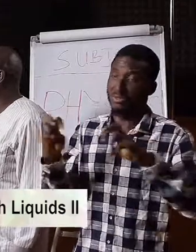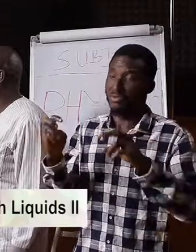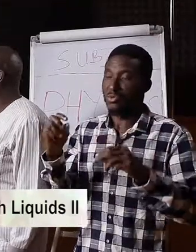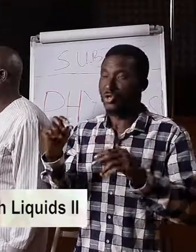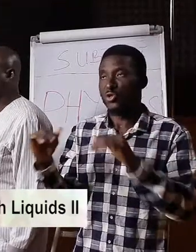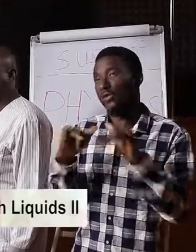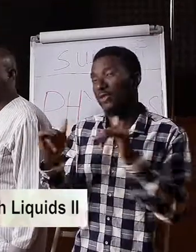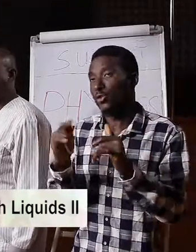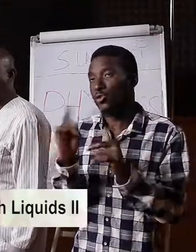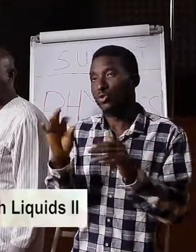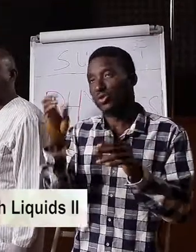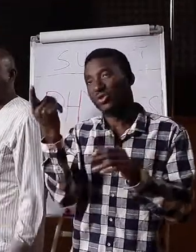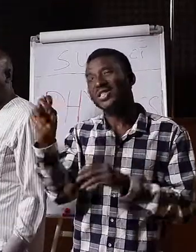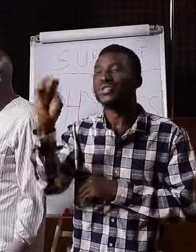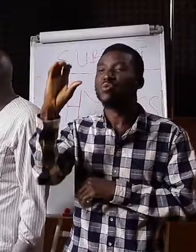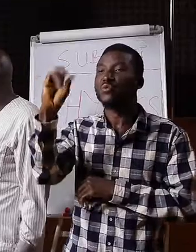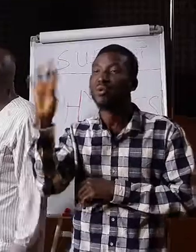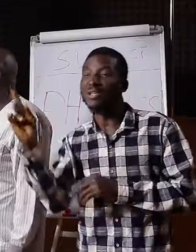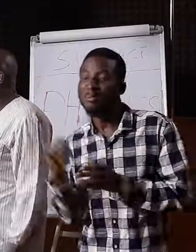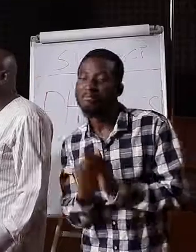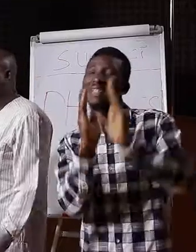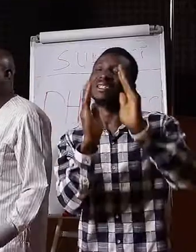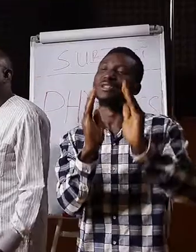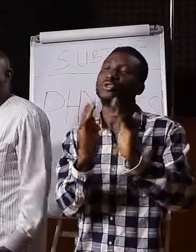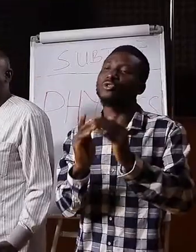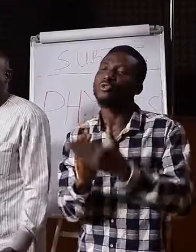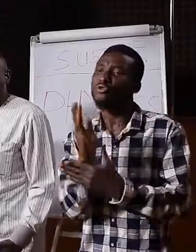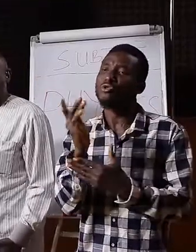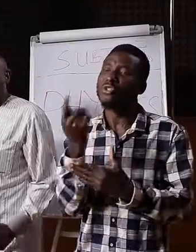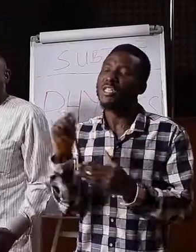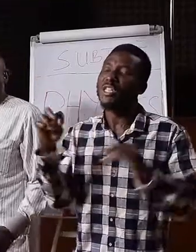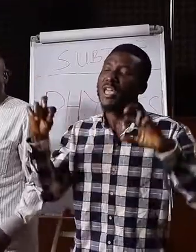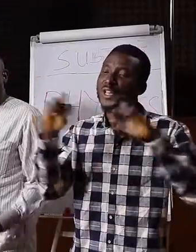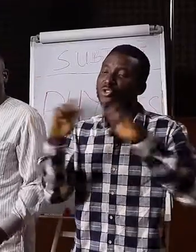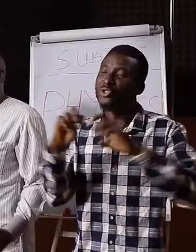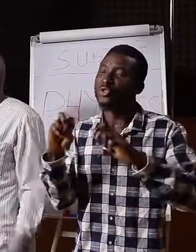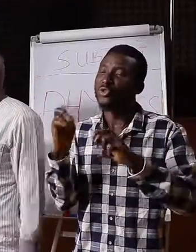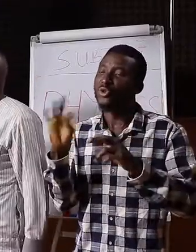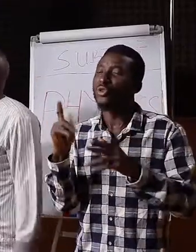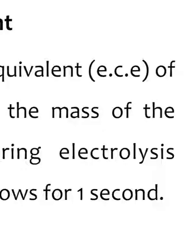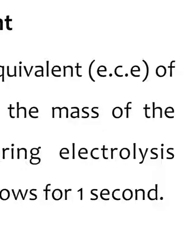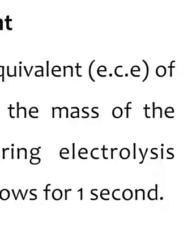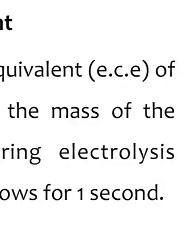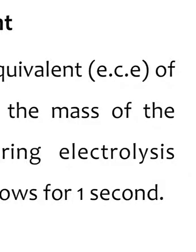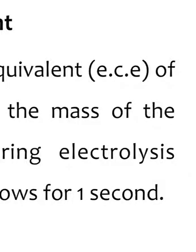equivalent, or the current passing through the electrolysis, or the time during which the process takes